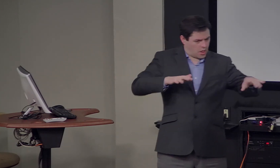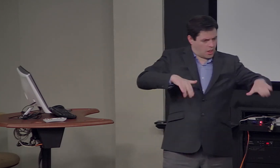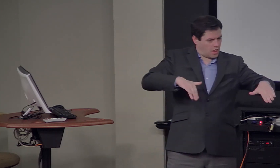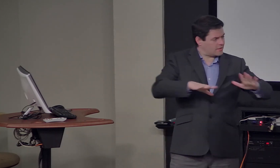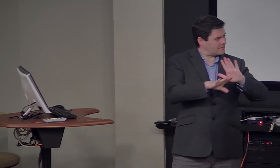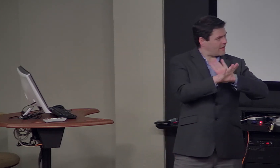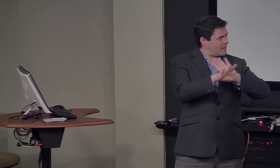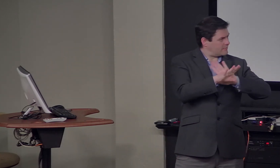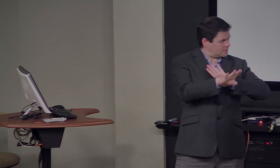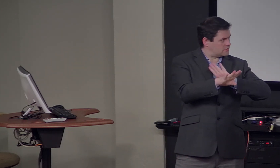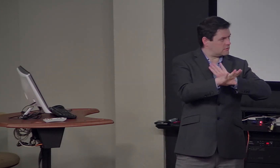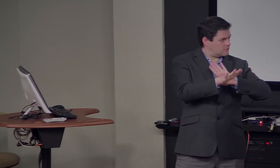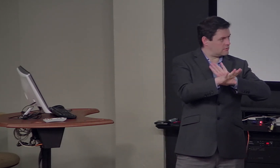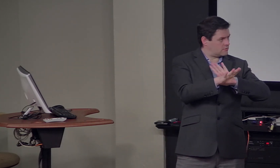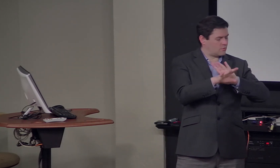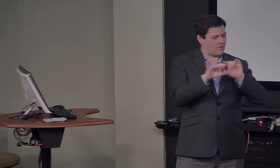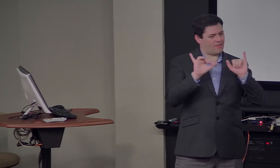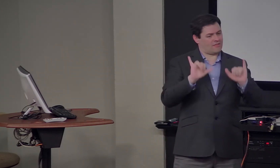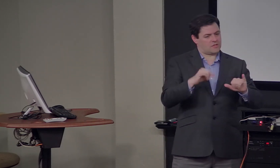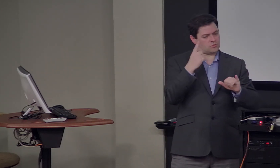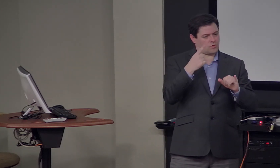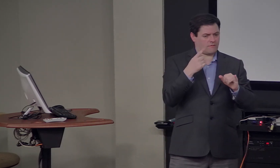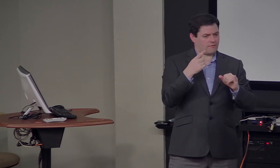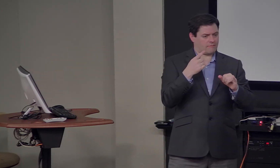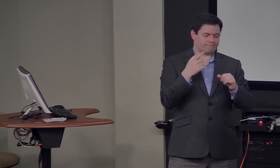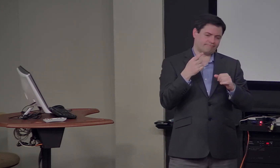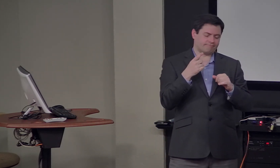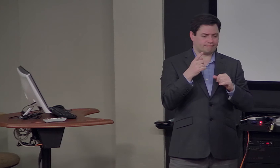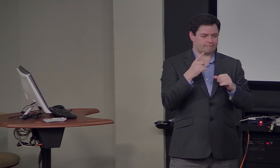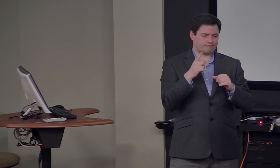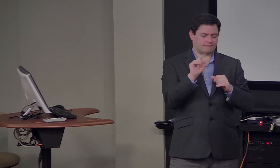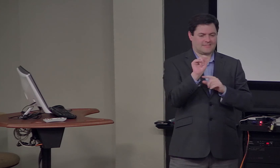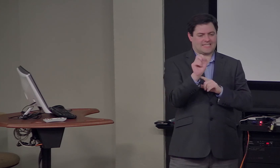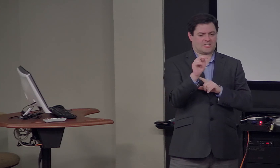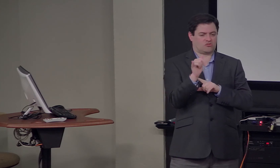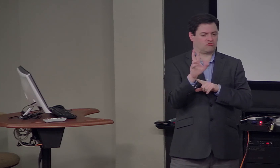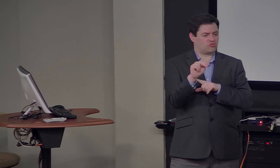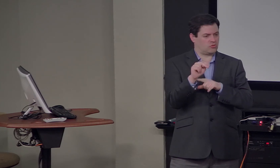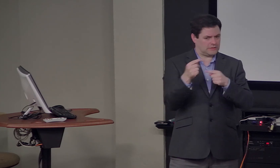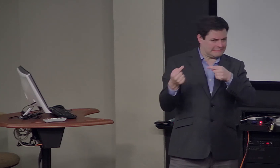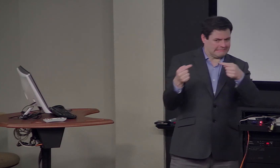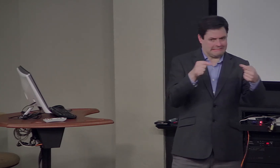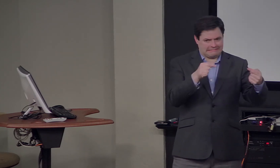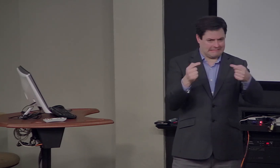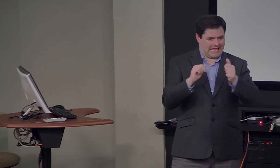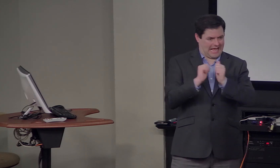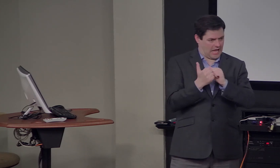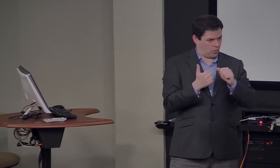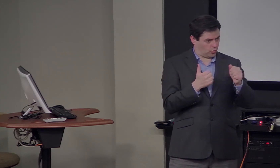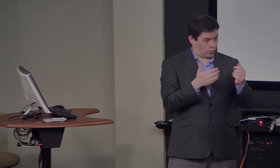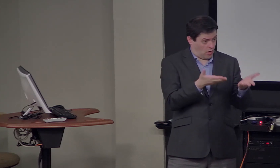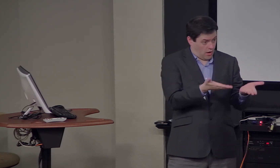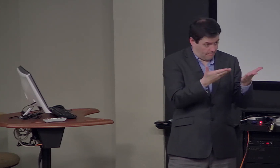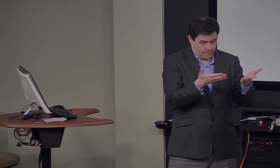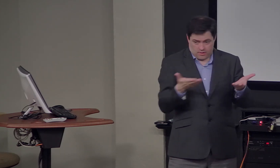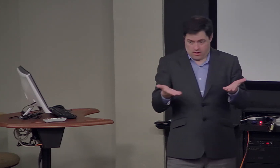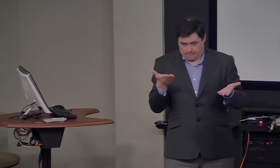complex negotiations and have them interpret or translate that if they haven't developed language skills yet. So there's this tension, this